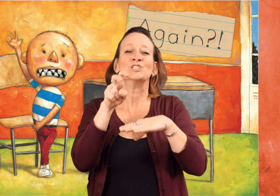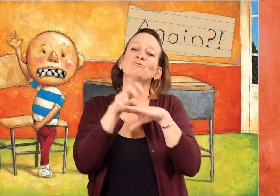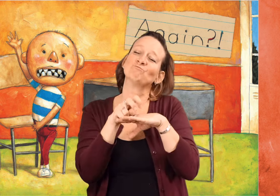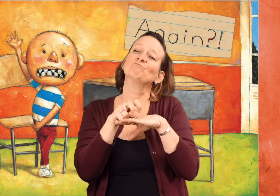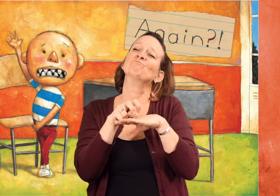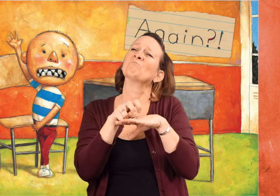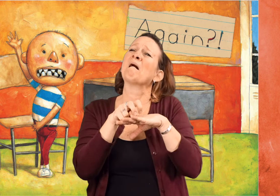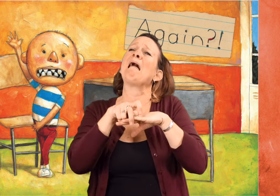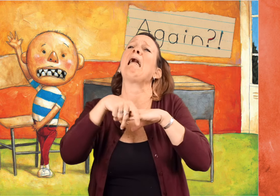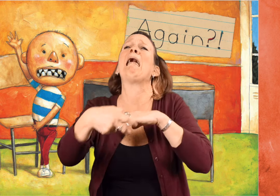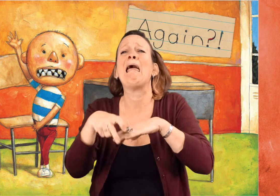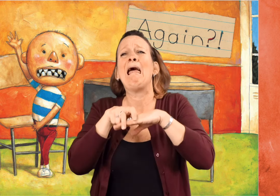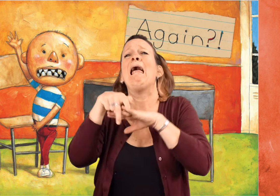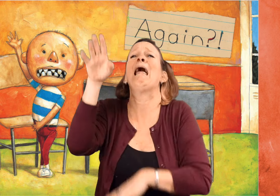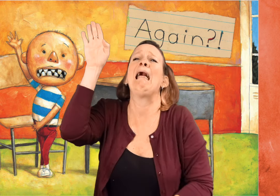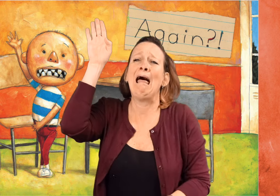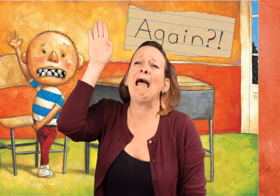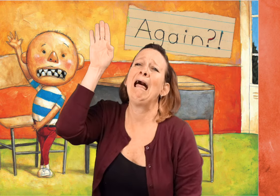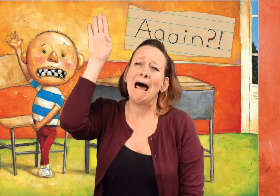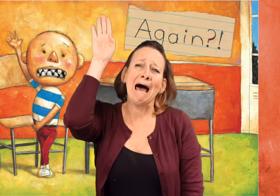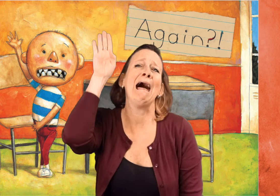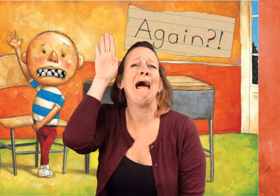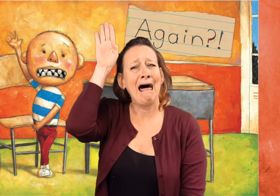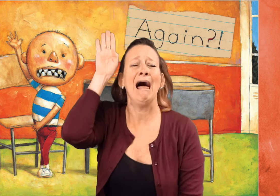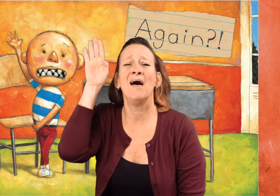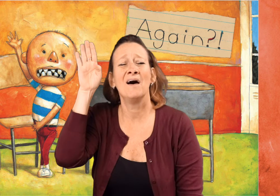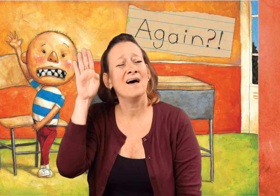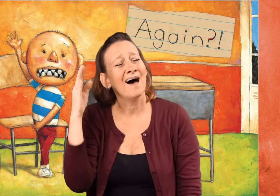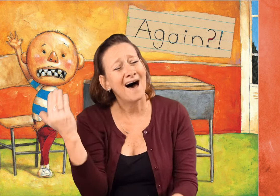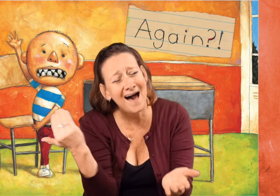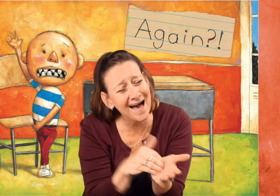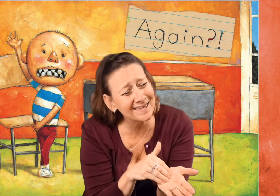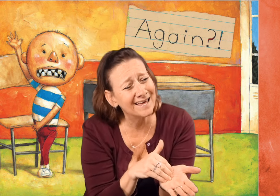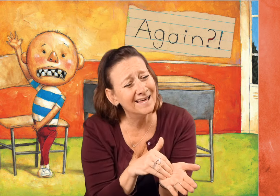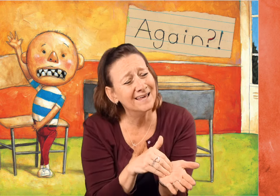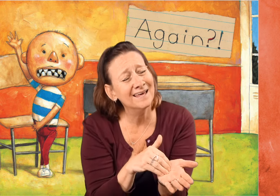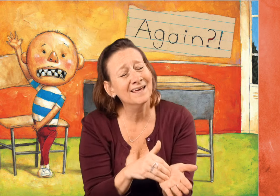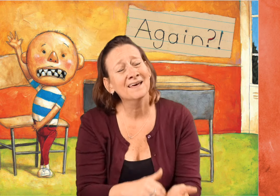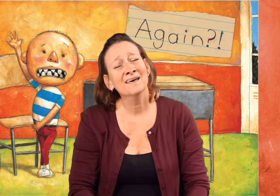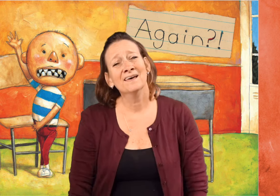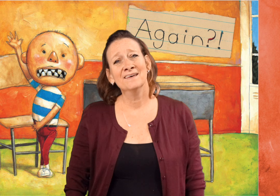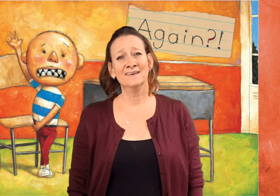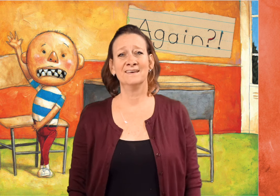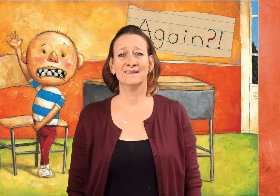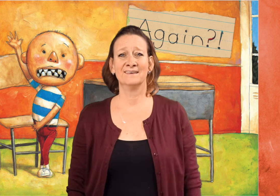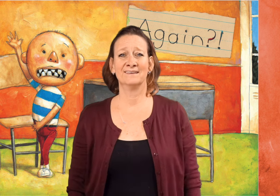In the classroom, David fidgets in his seat, holding his hand in the air. Again?